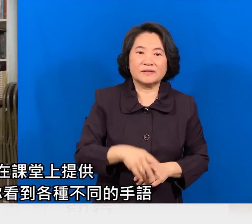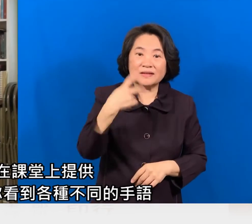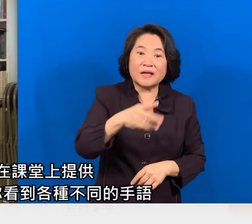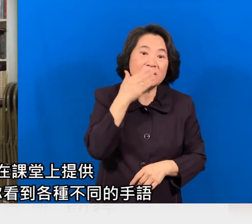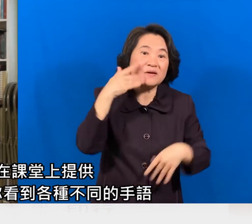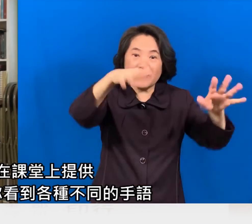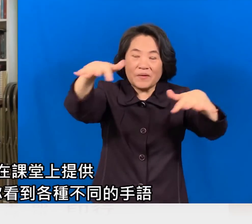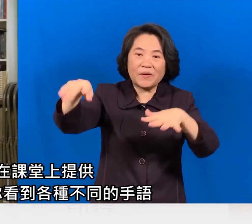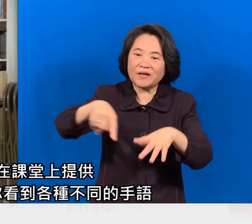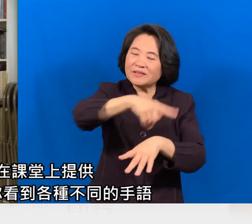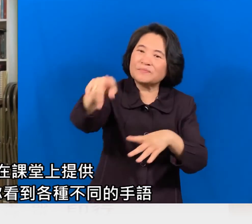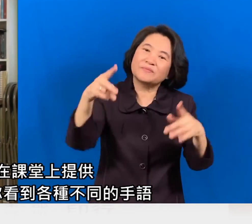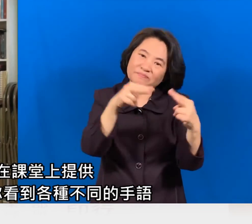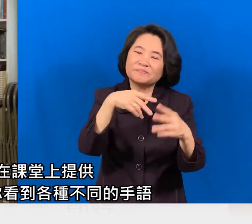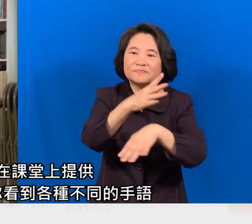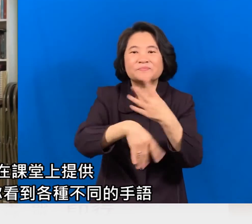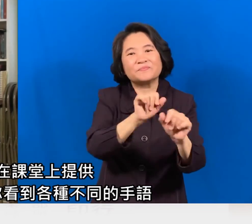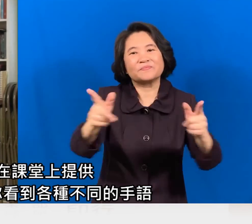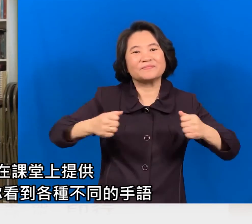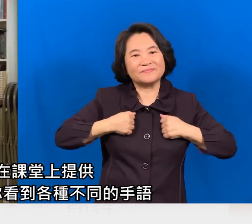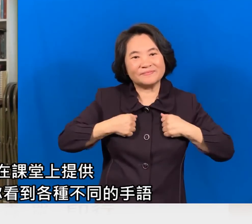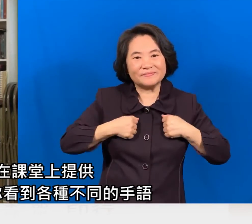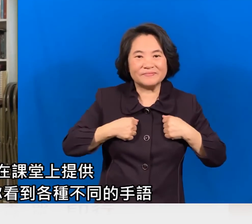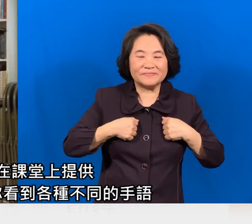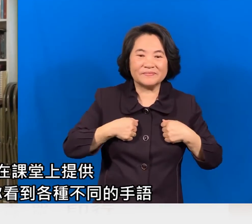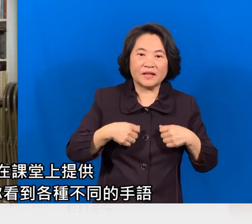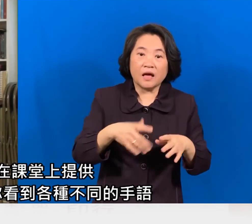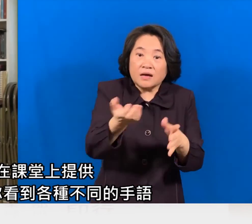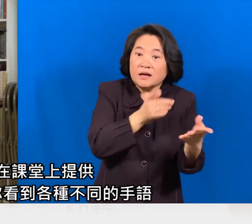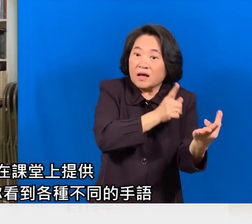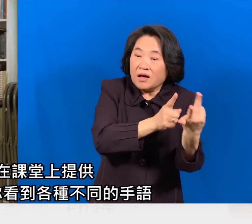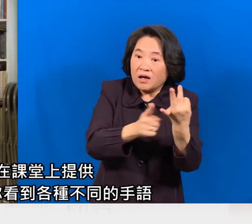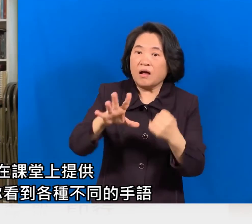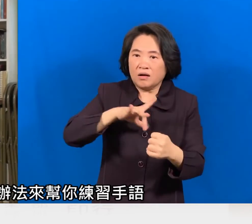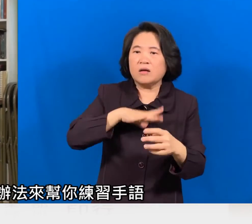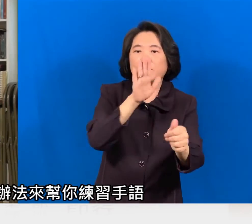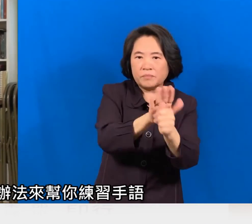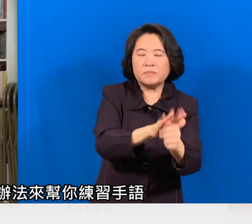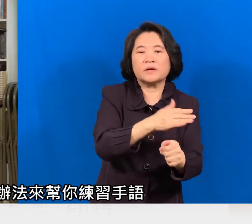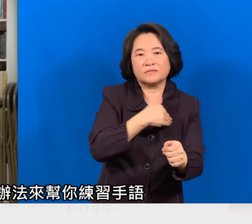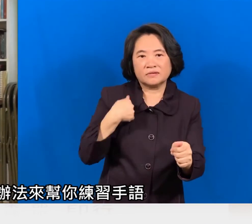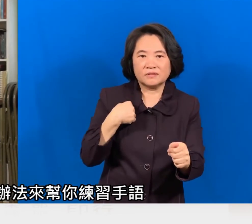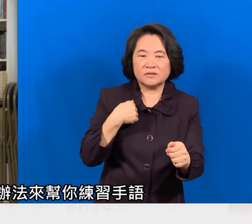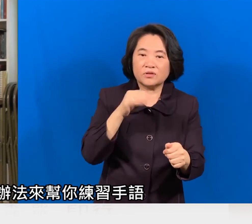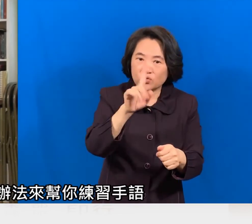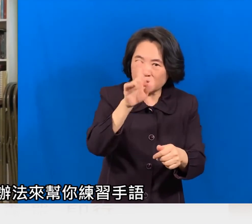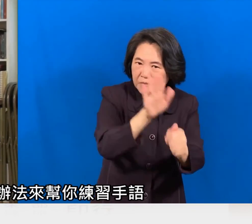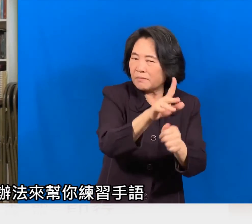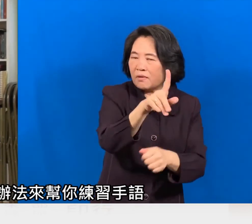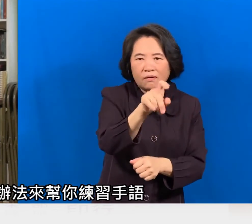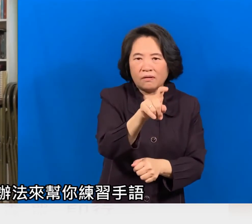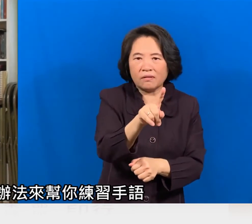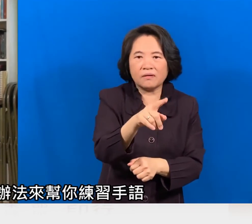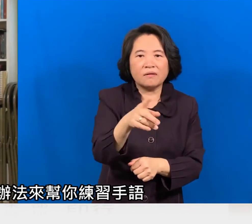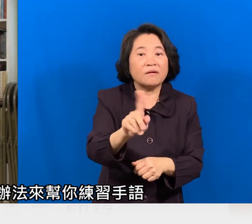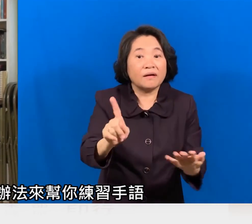emotions, and can provide lots of opportunities in the classroom for you to be exposed to all sorts of different signs, he